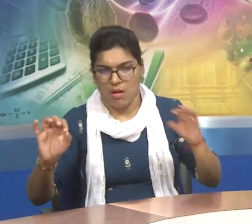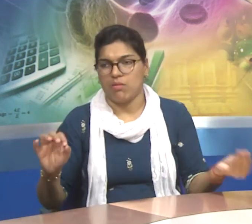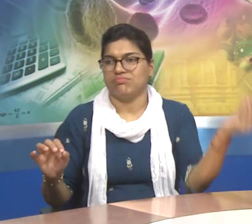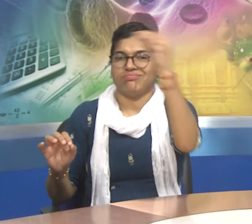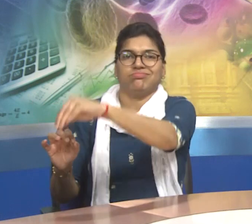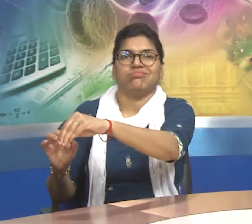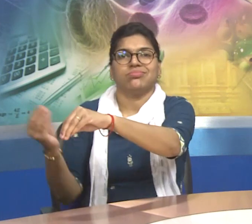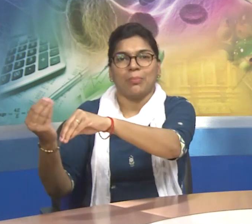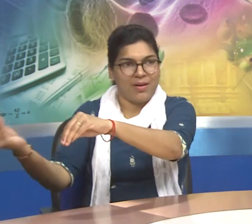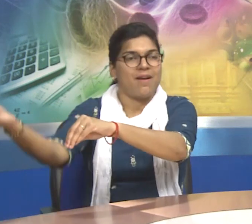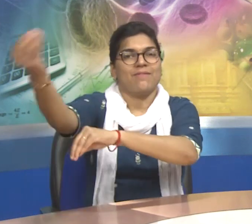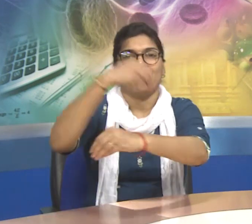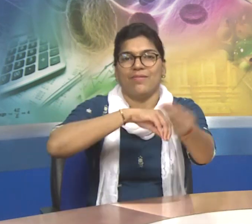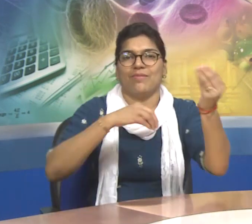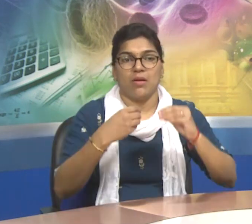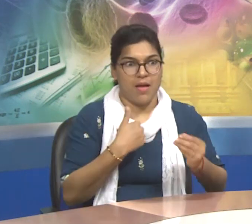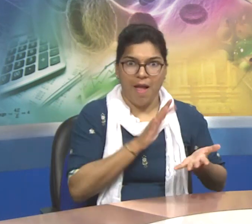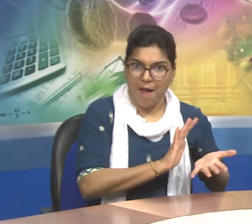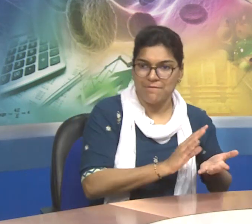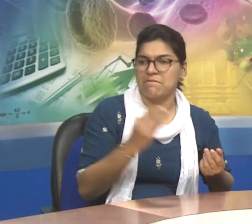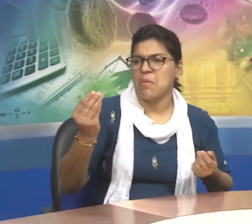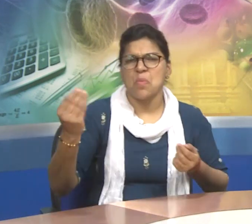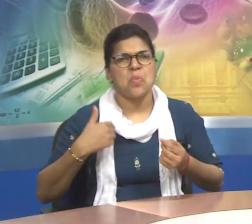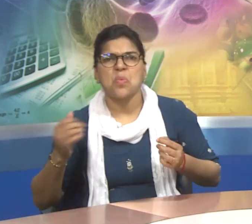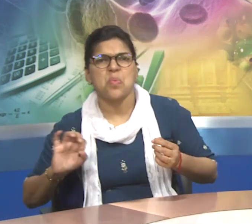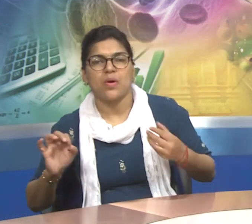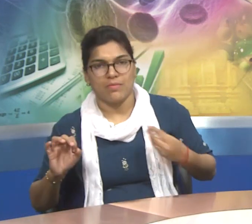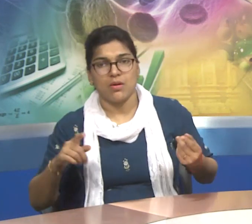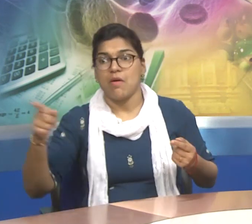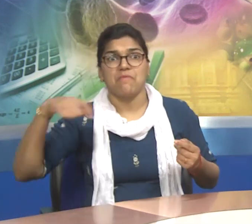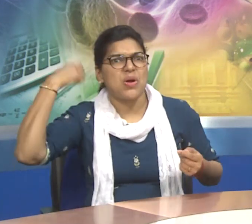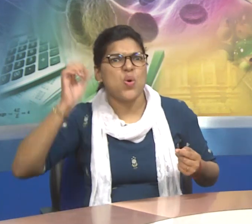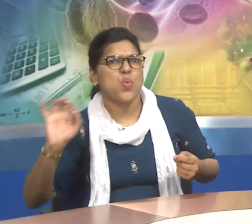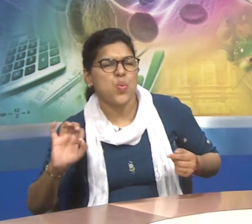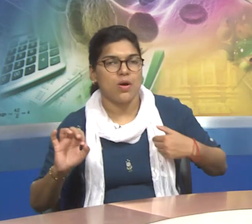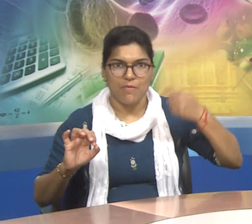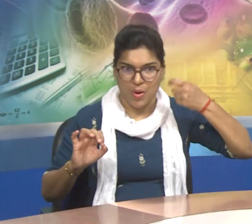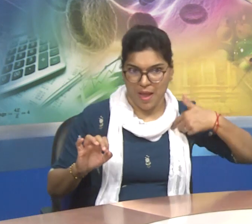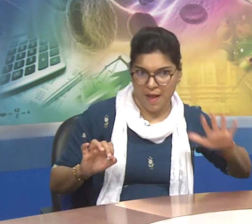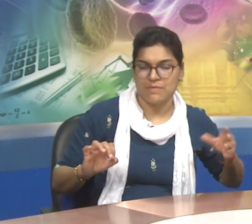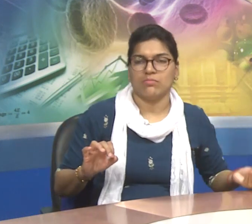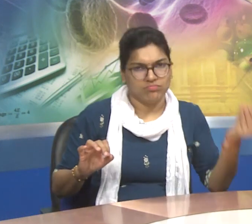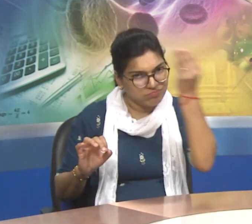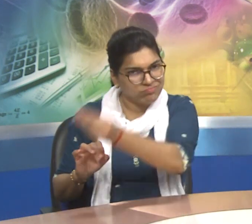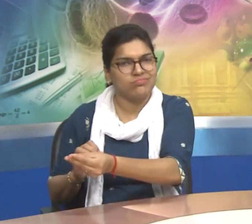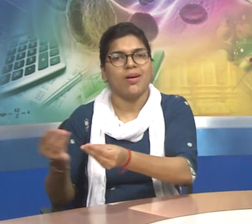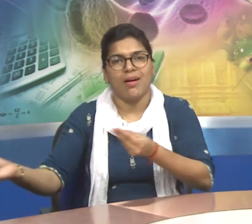like databases, online journals, and books, theses,